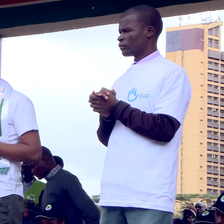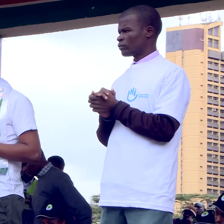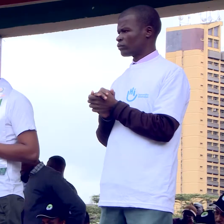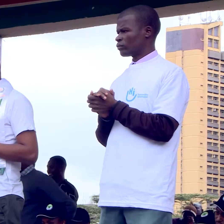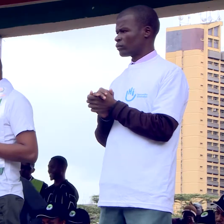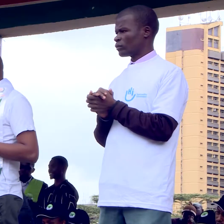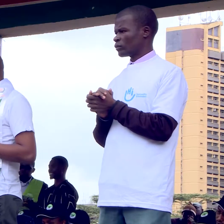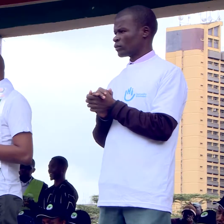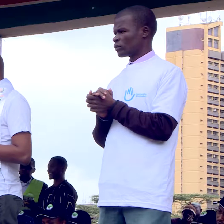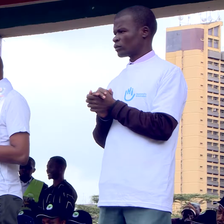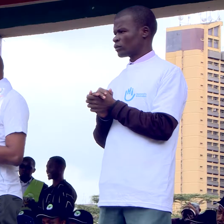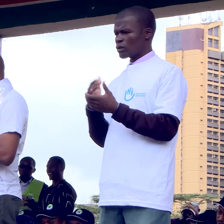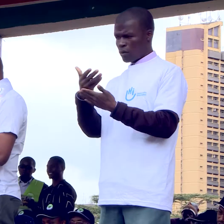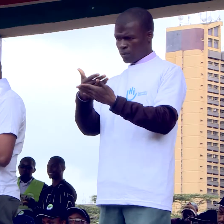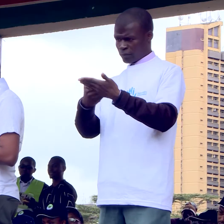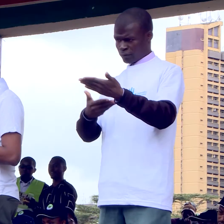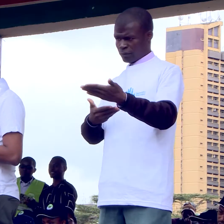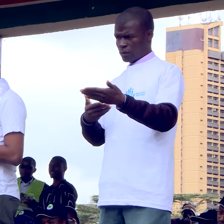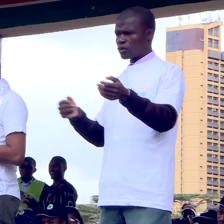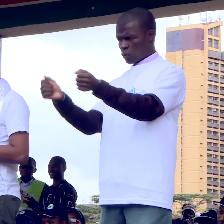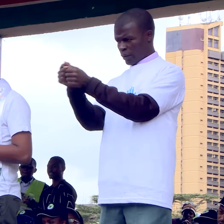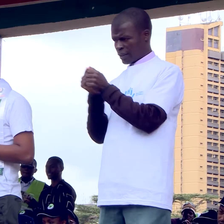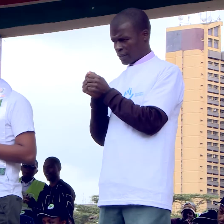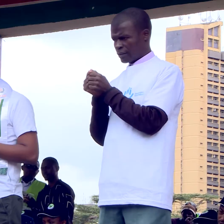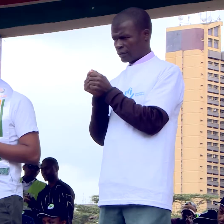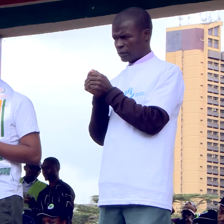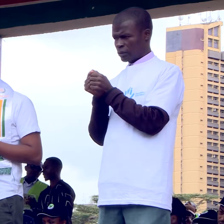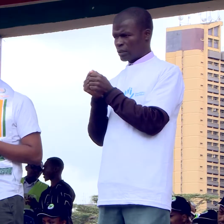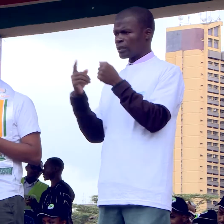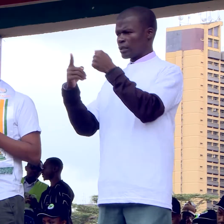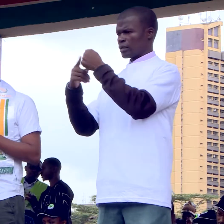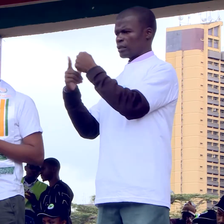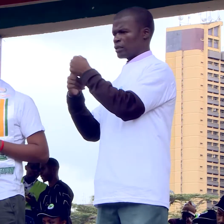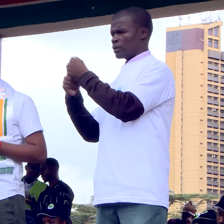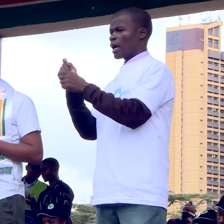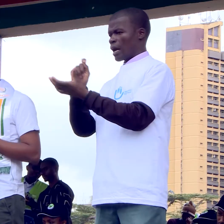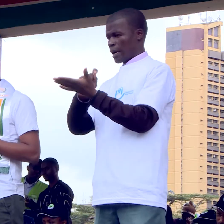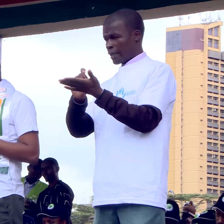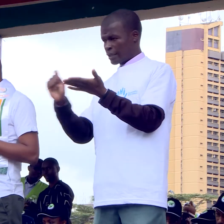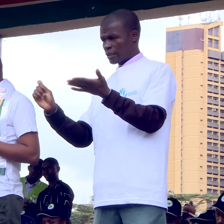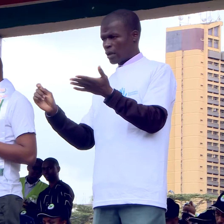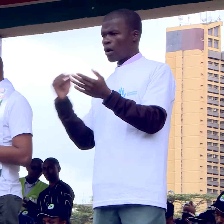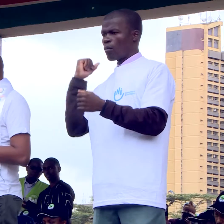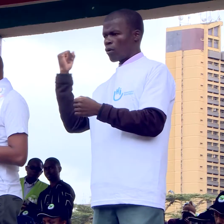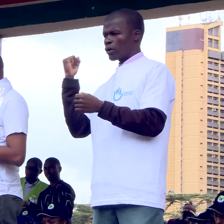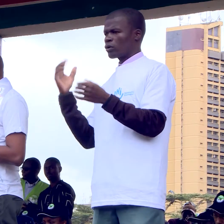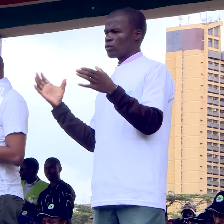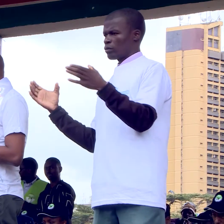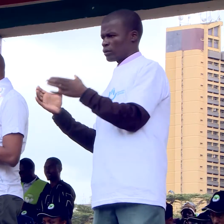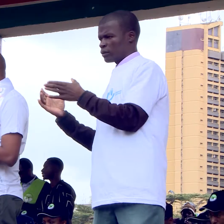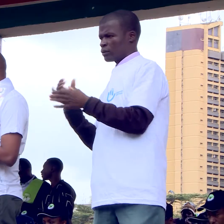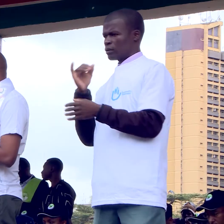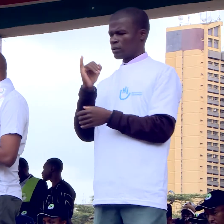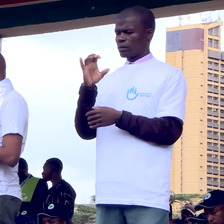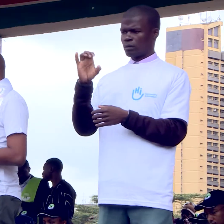dialogue platform that brings together all the 66 registered political parties, IEBC, and registrar of political